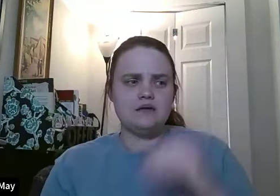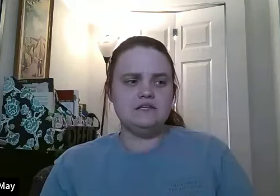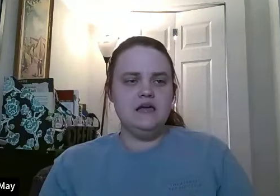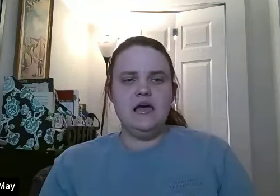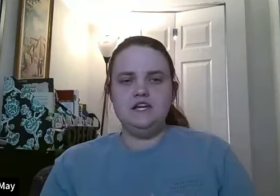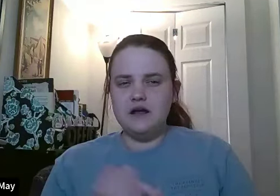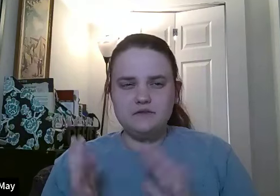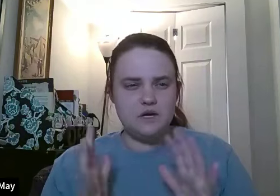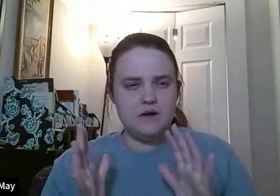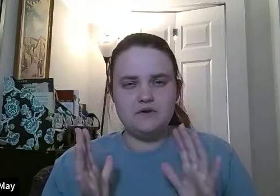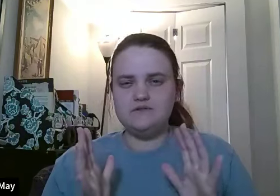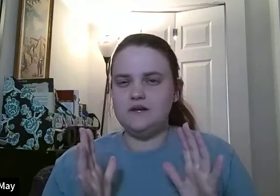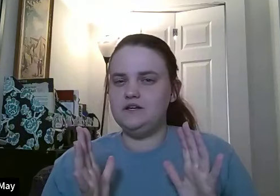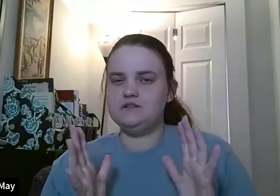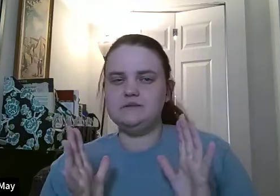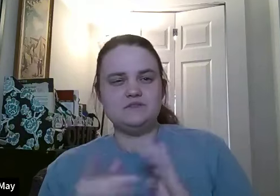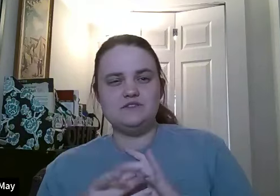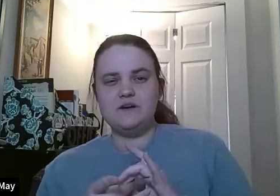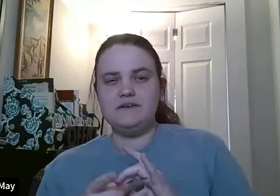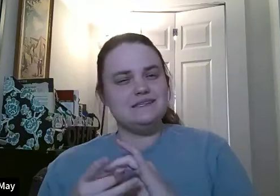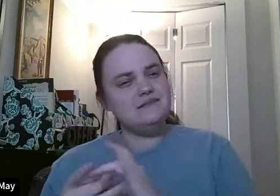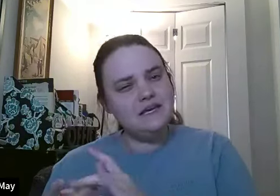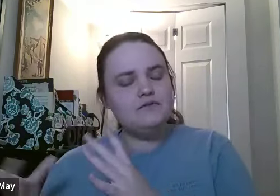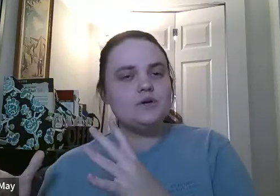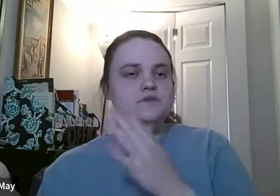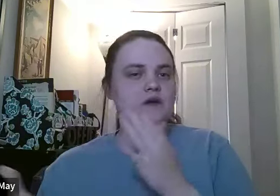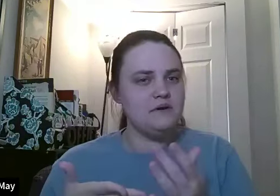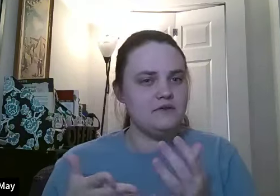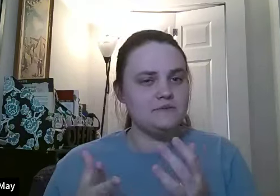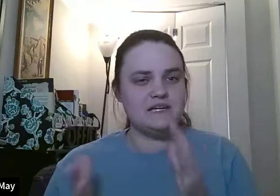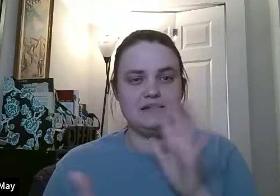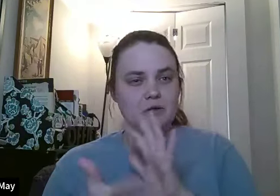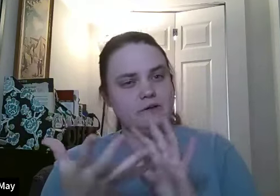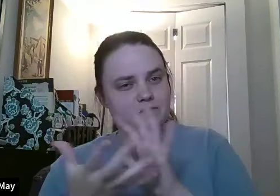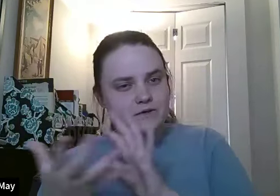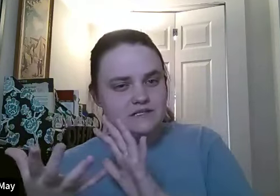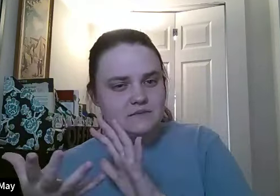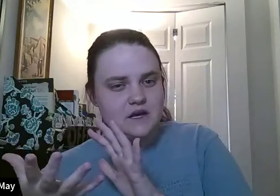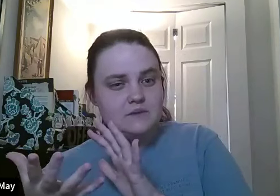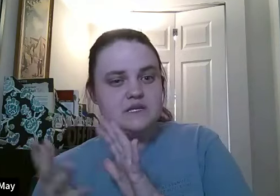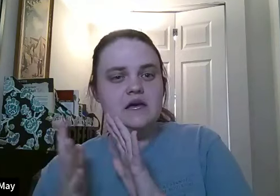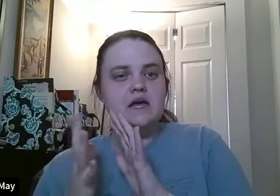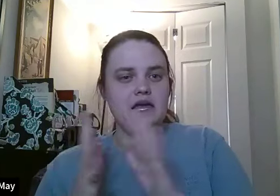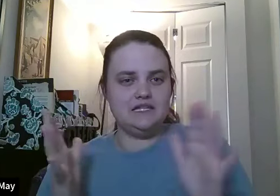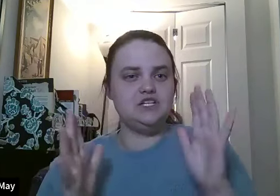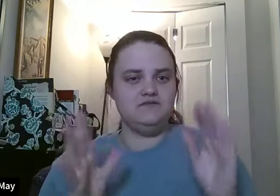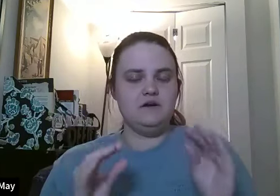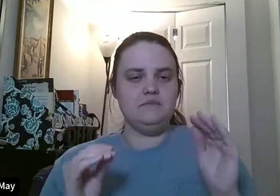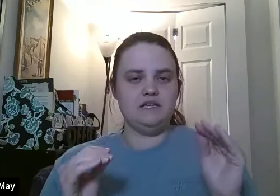past, and you don't have to worry about those sometimes those very fancy linking verbs or the helping verbs that get a little bit confusing sometimes. It's just very